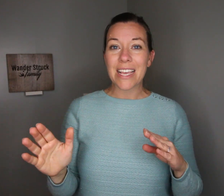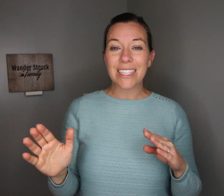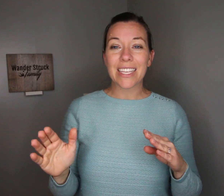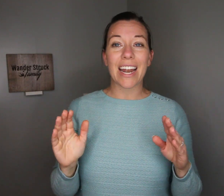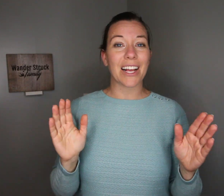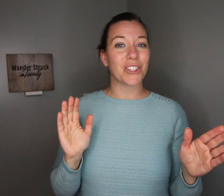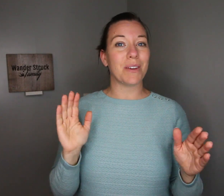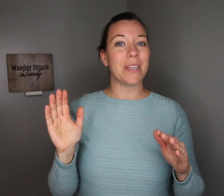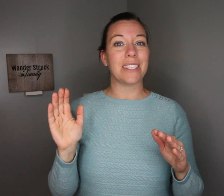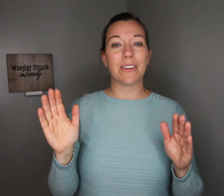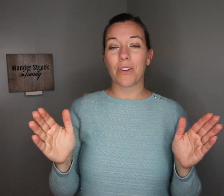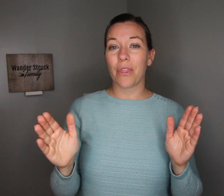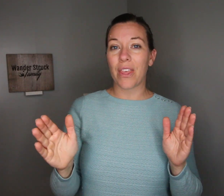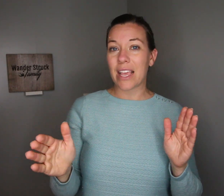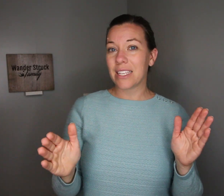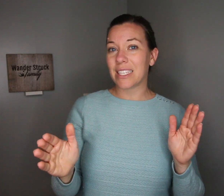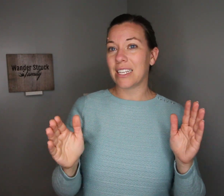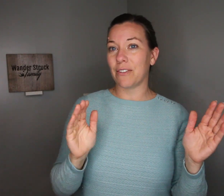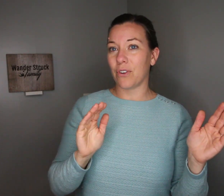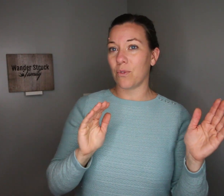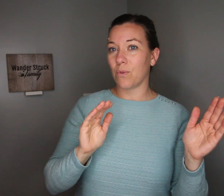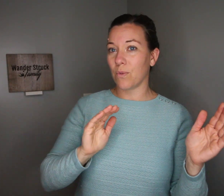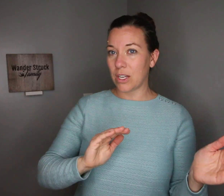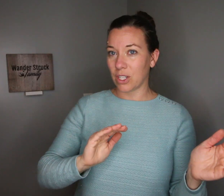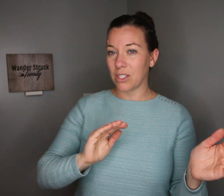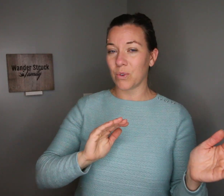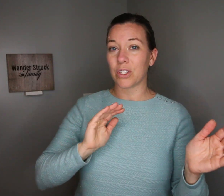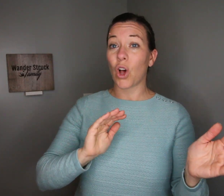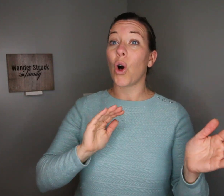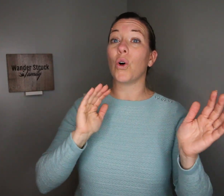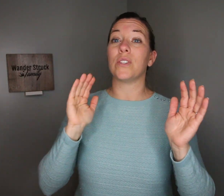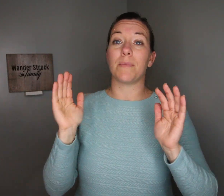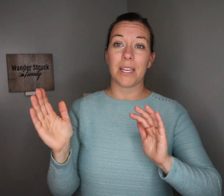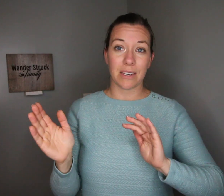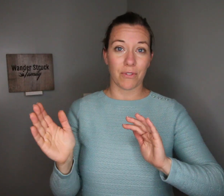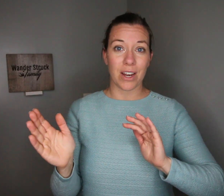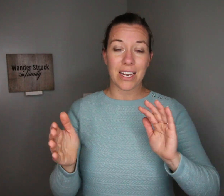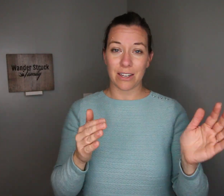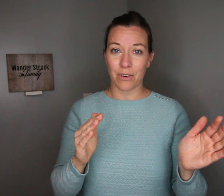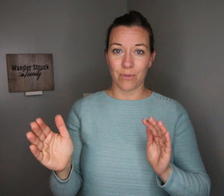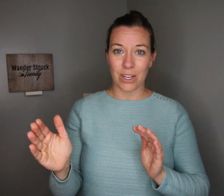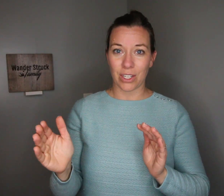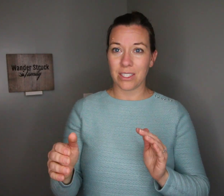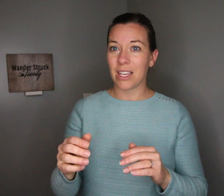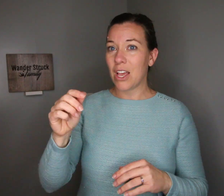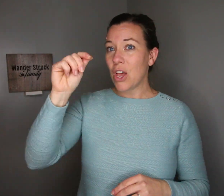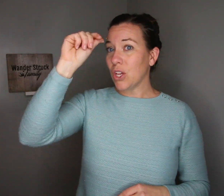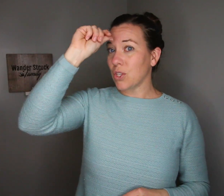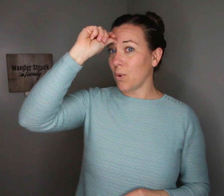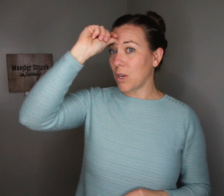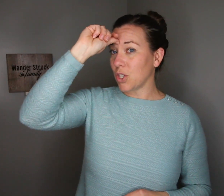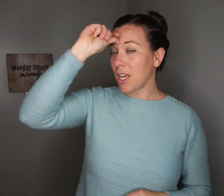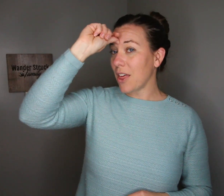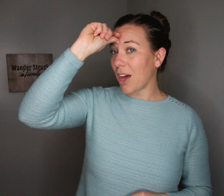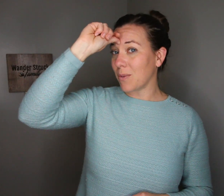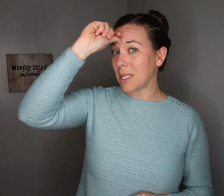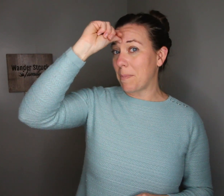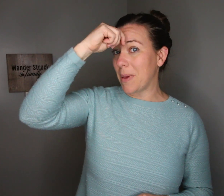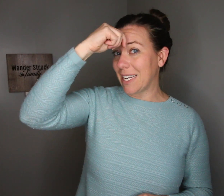means, and actually it means different things in different regions, or it's called something different in different regions. So originally I thought it was a